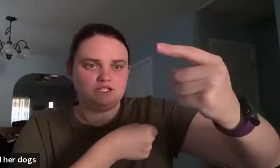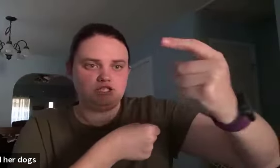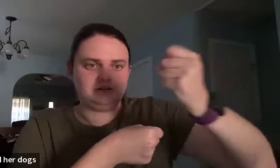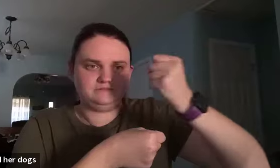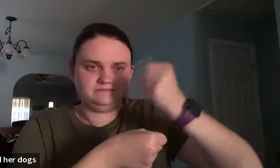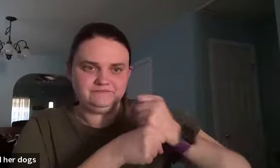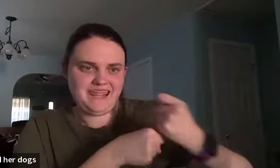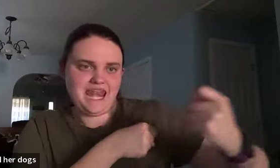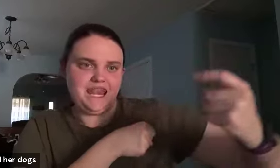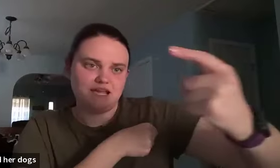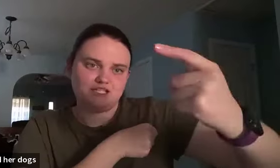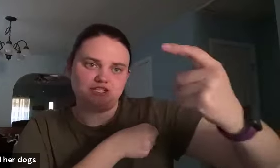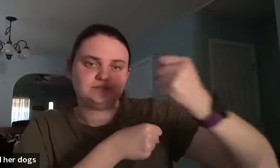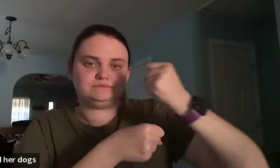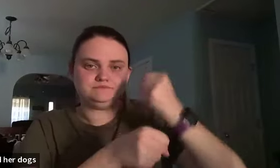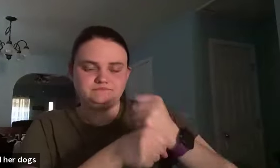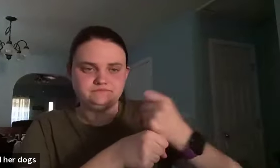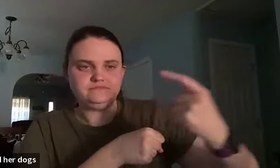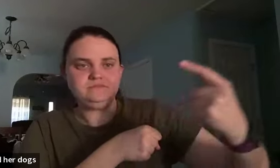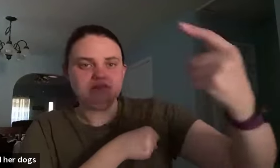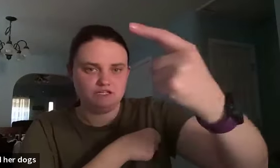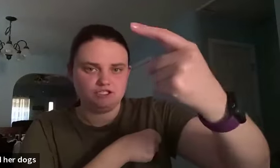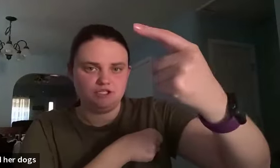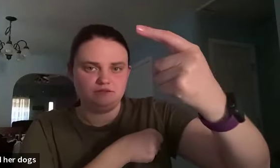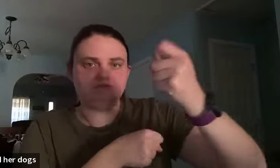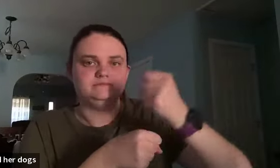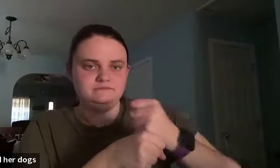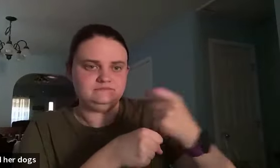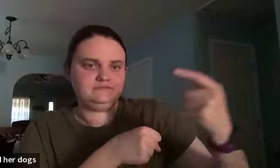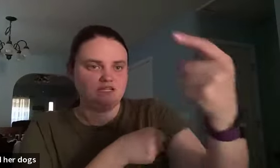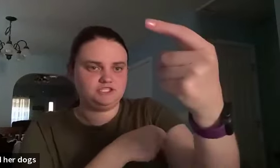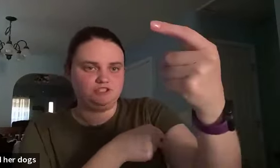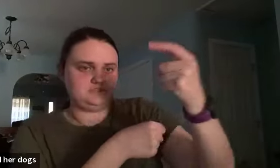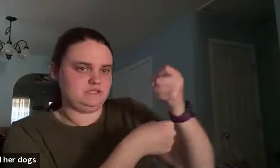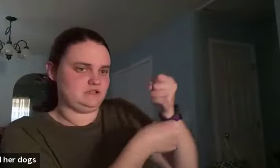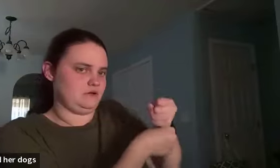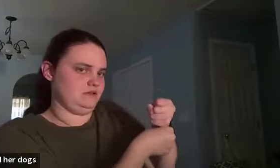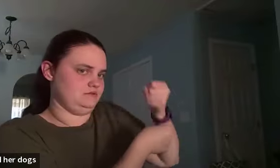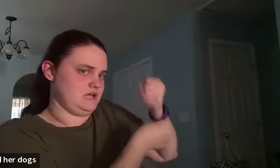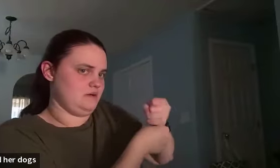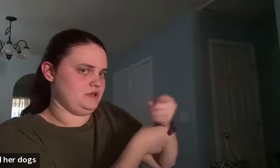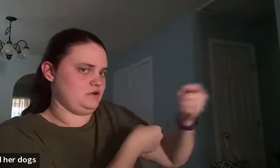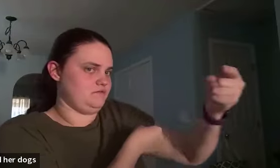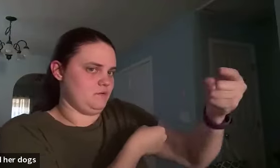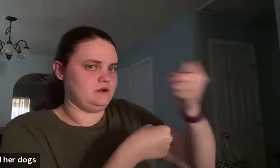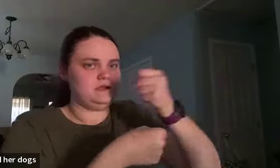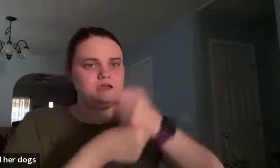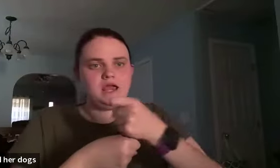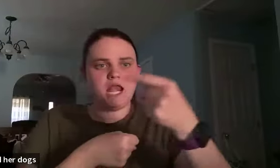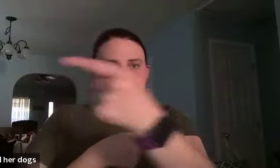next year, next year, next year, next year. So it's going, you tap and go forward.